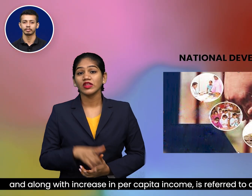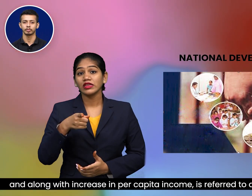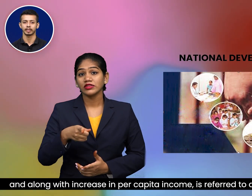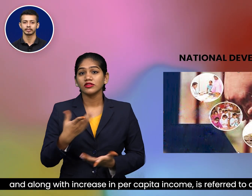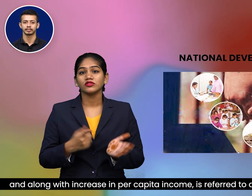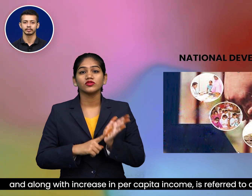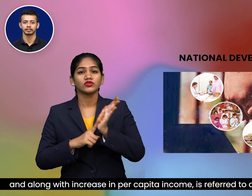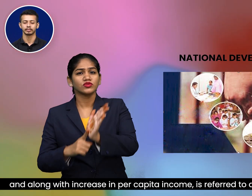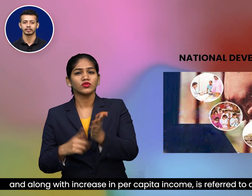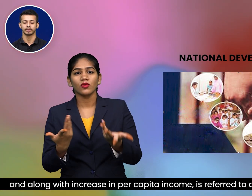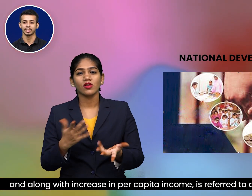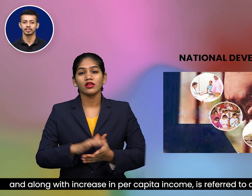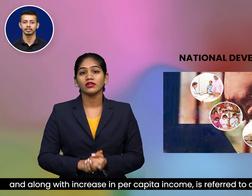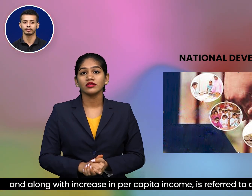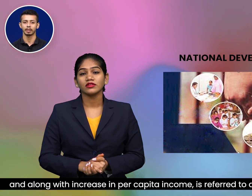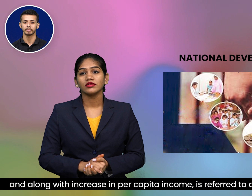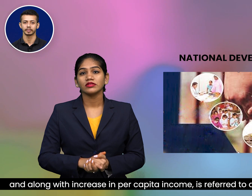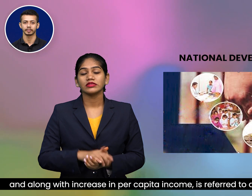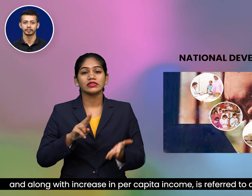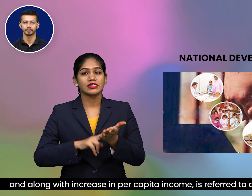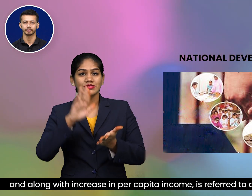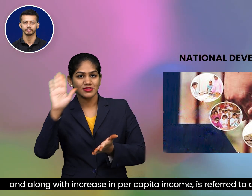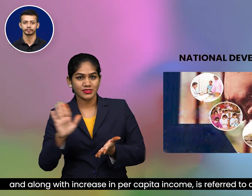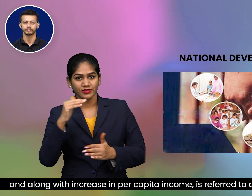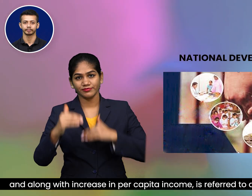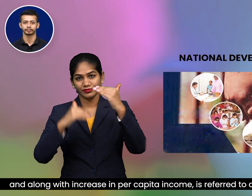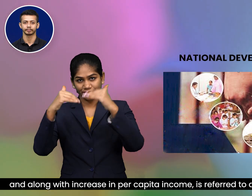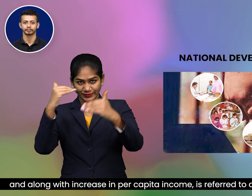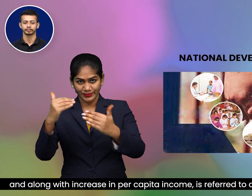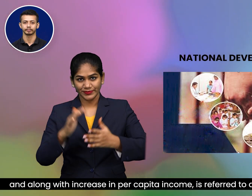is referred to as national development.